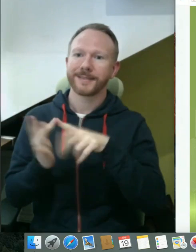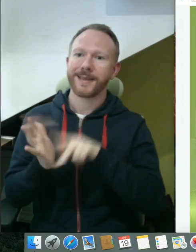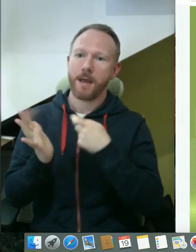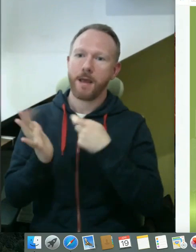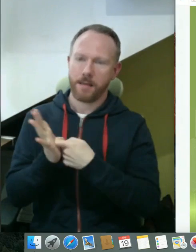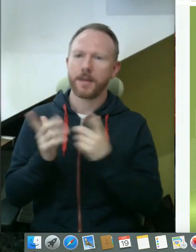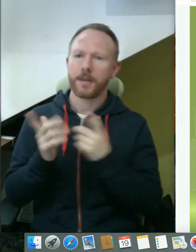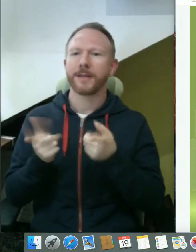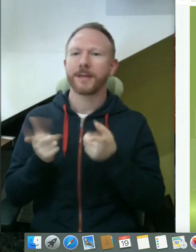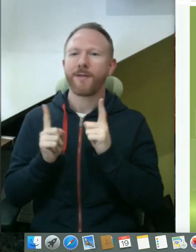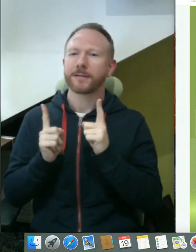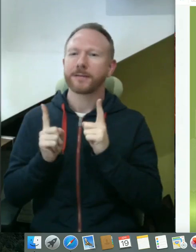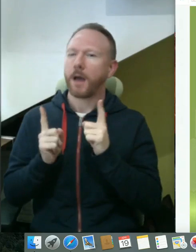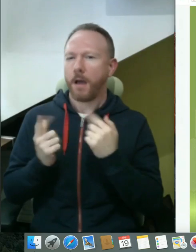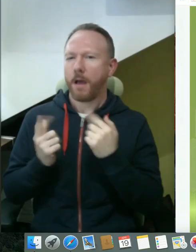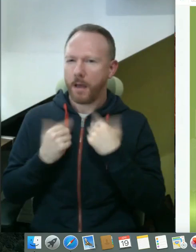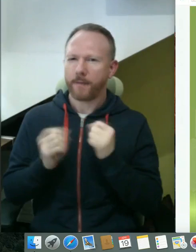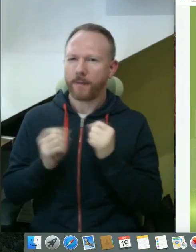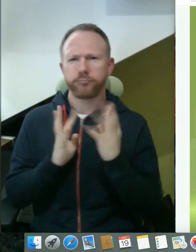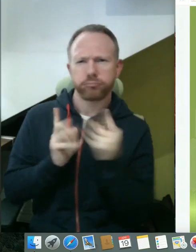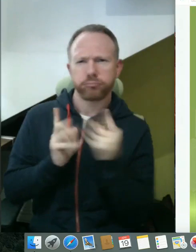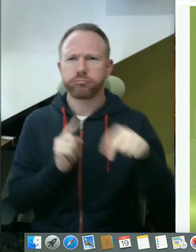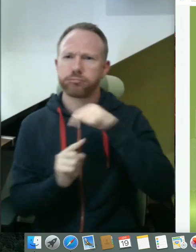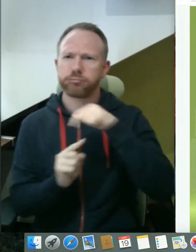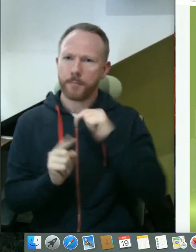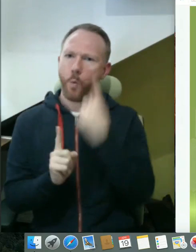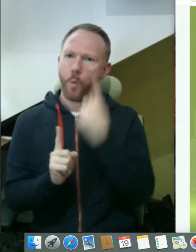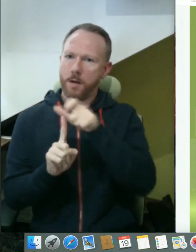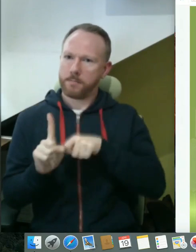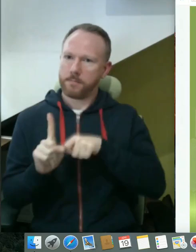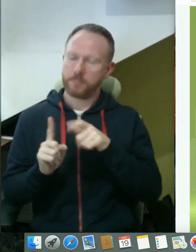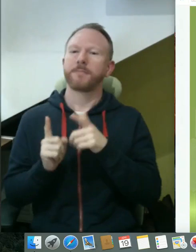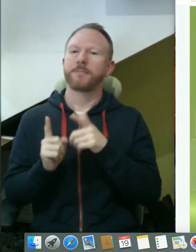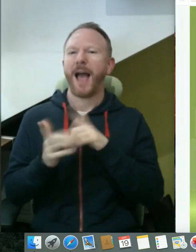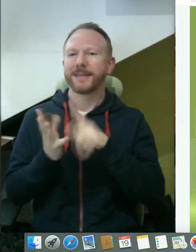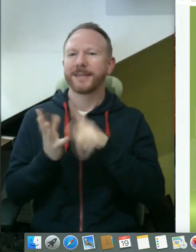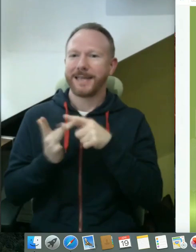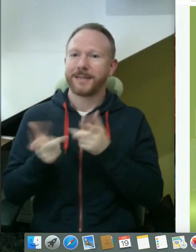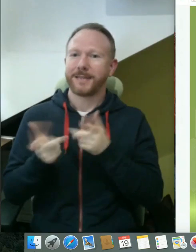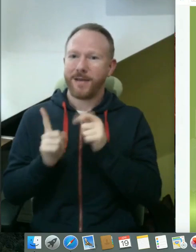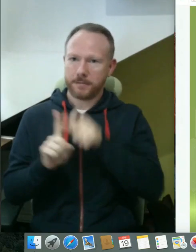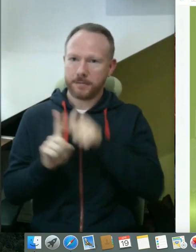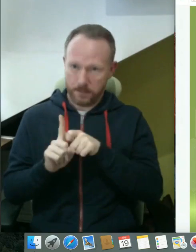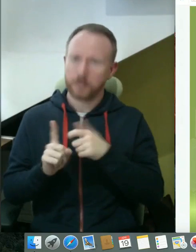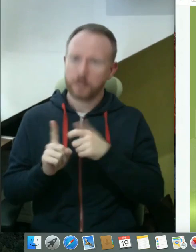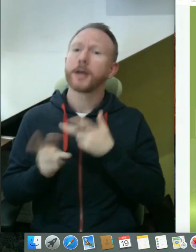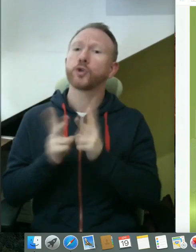Interpreting. So you should see the lovely Danny Stubbs interpreting on screen.